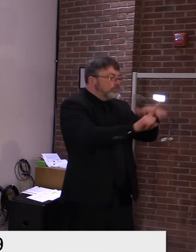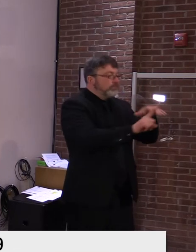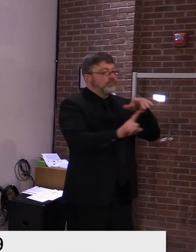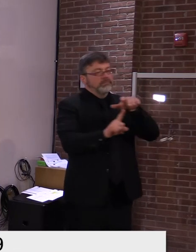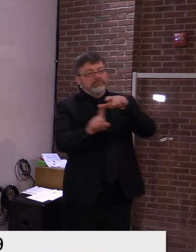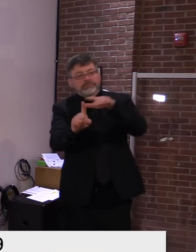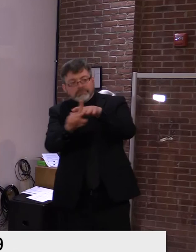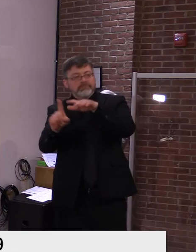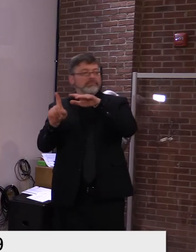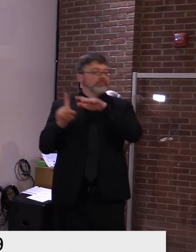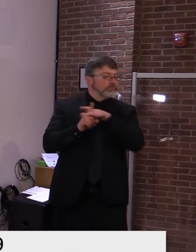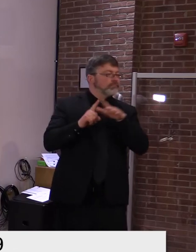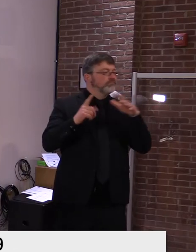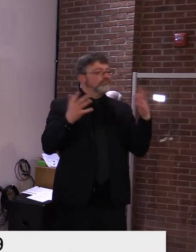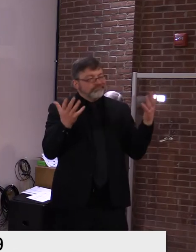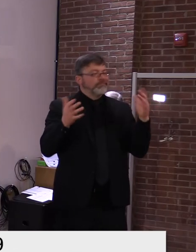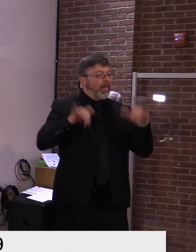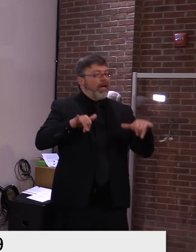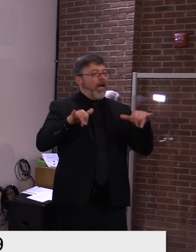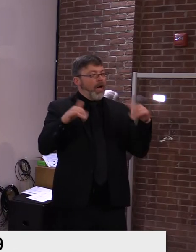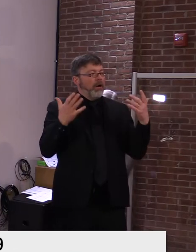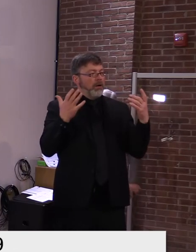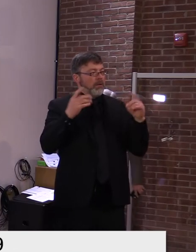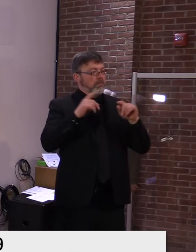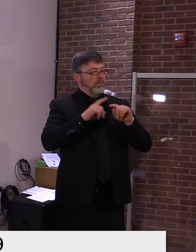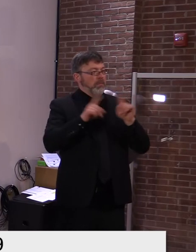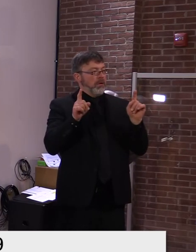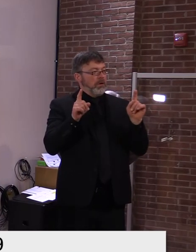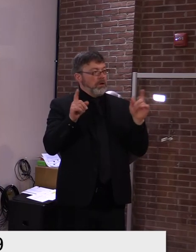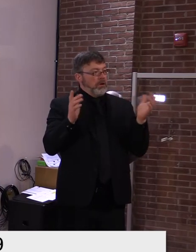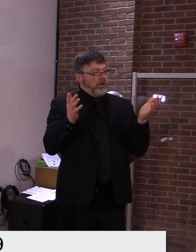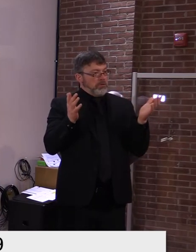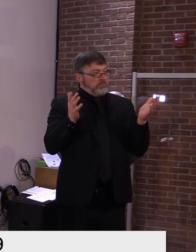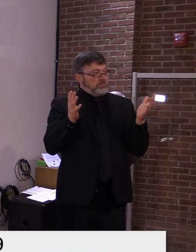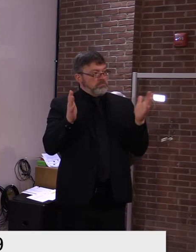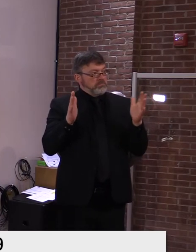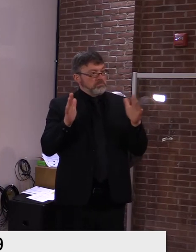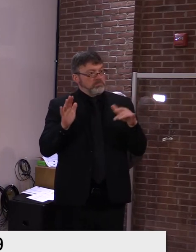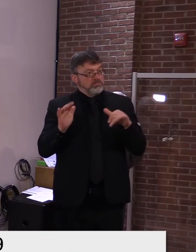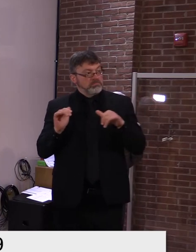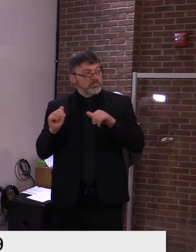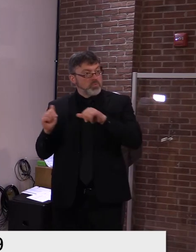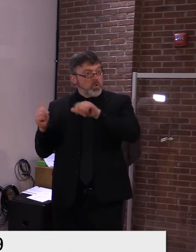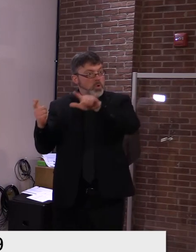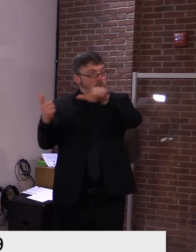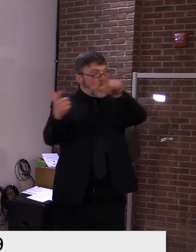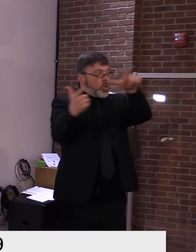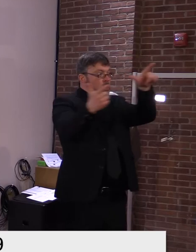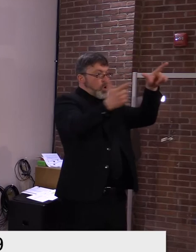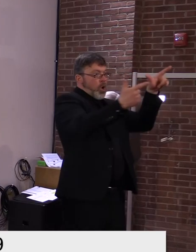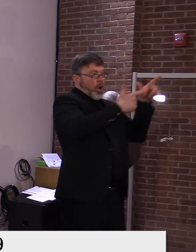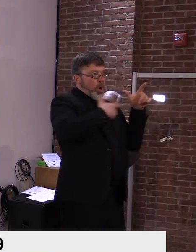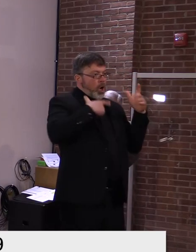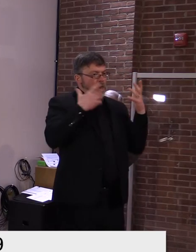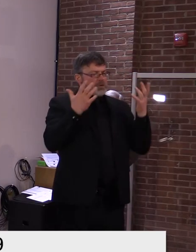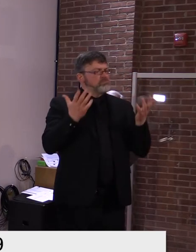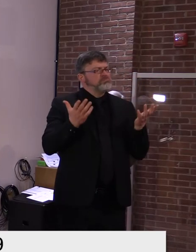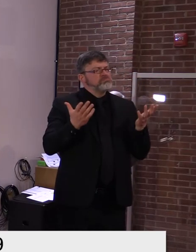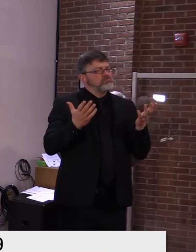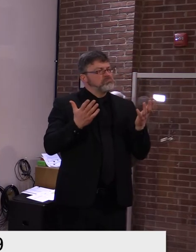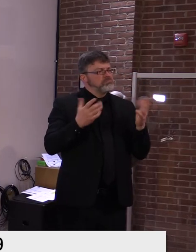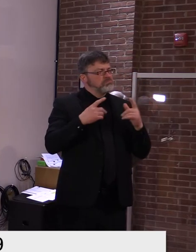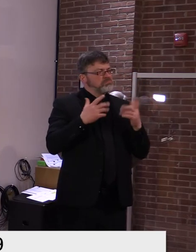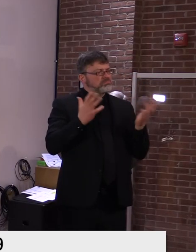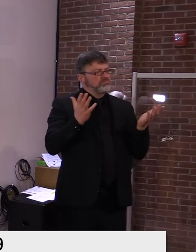thing altogether to successfully operationalize that mandate. So we have to be, we have to consider the